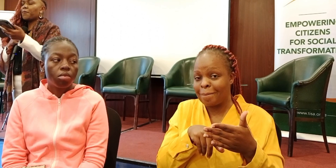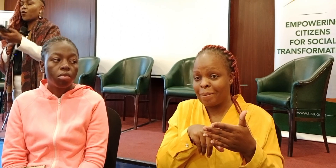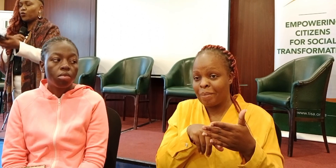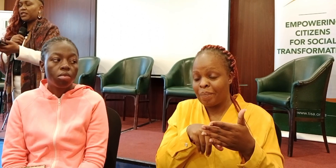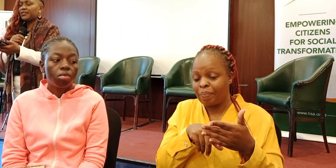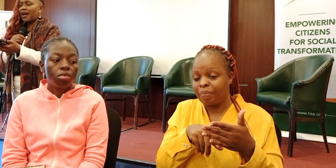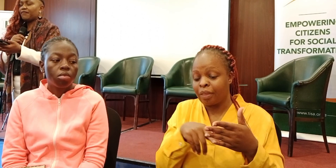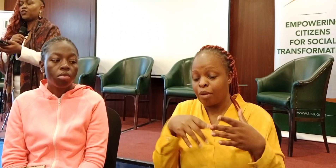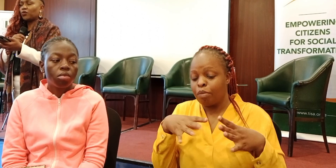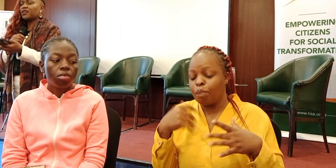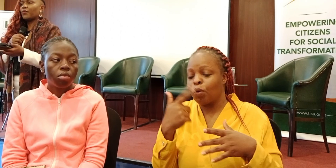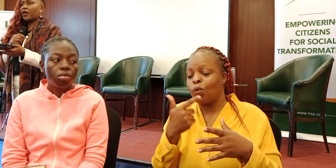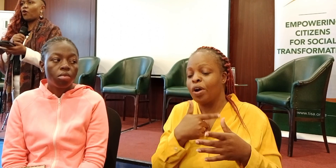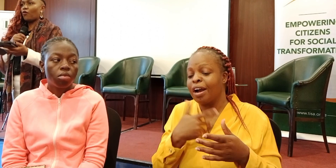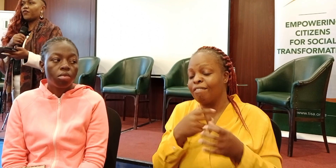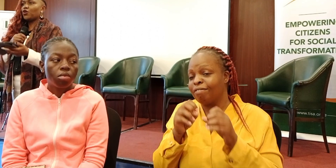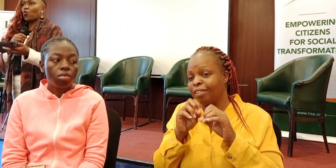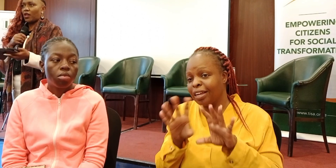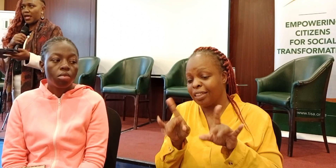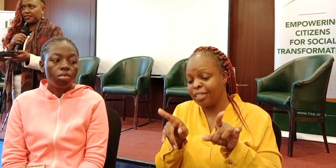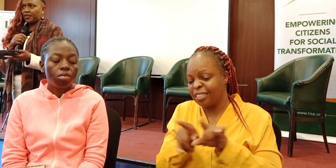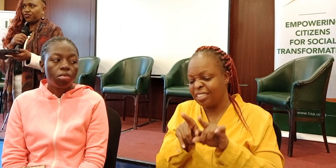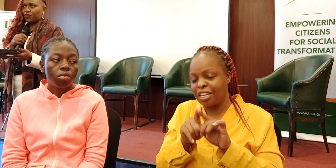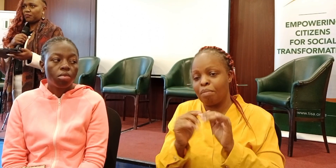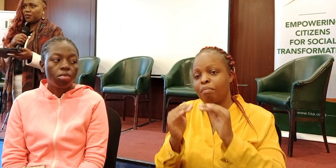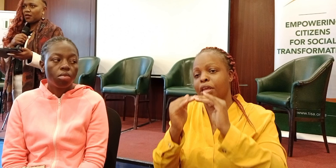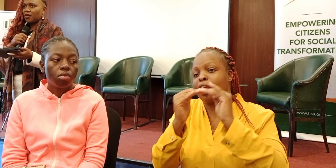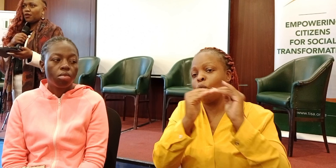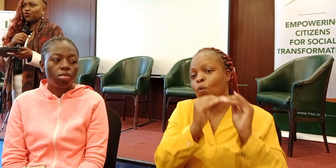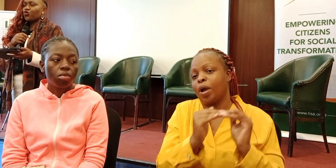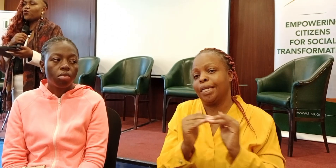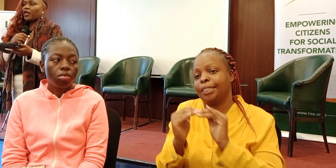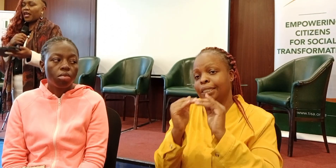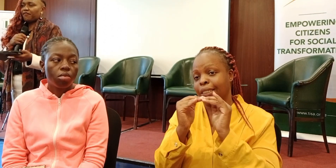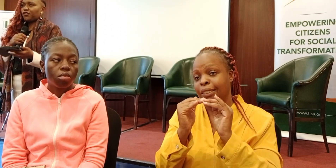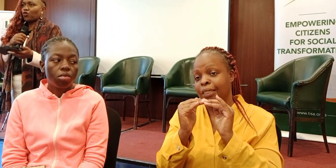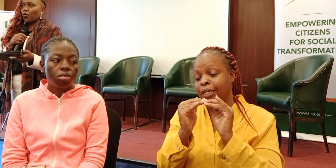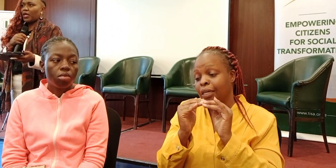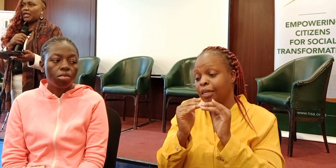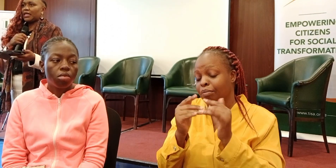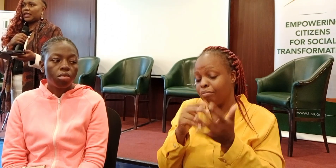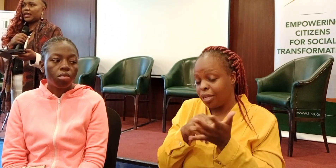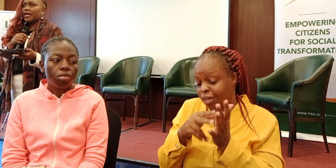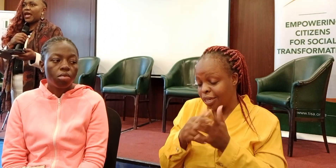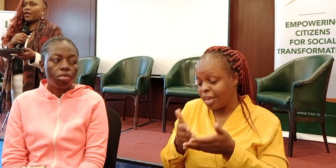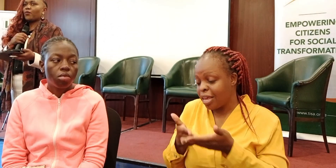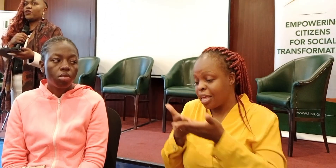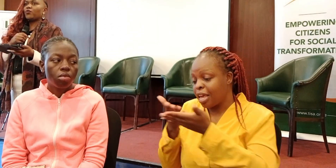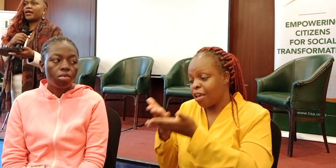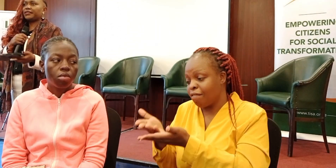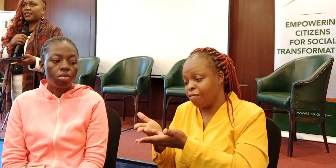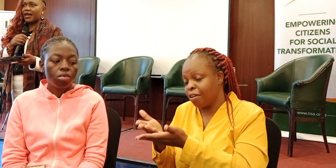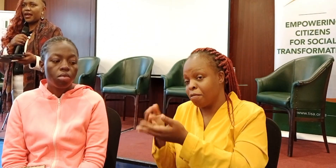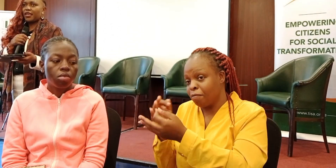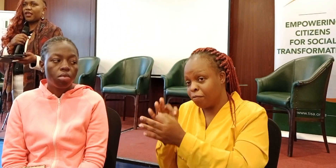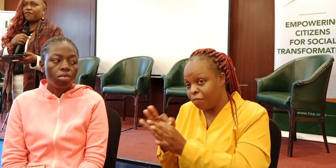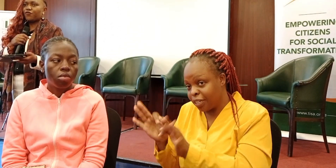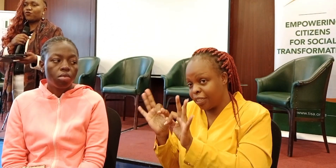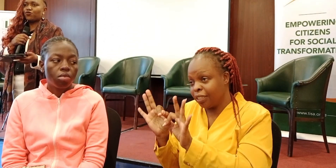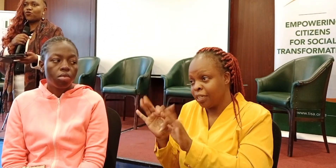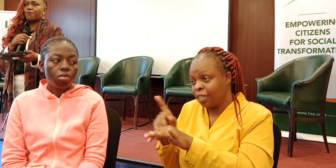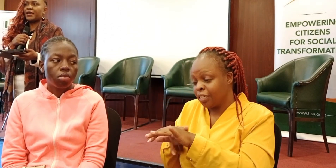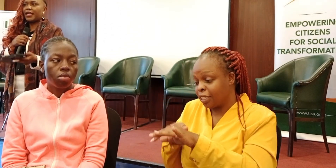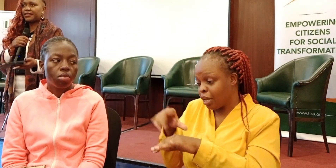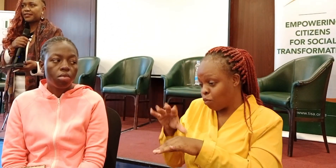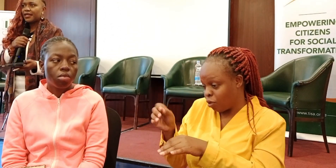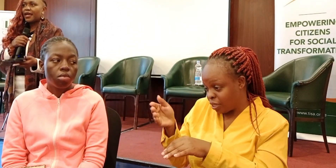to the people who didn't have. It was a way of equalization. So you gave so willingly, and when you went there, if